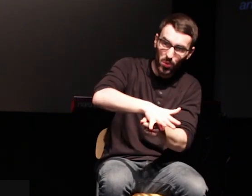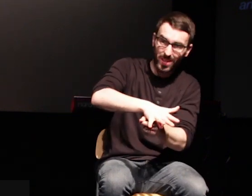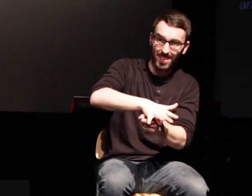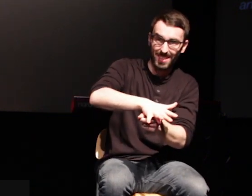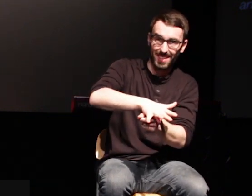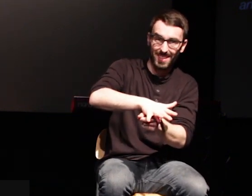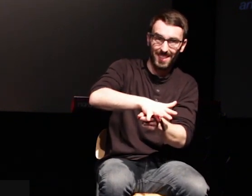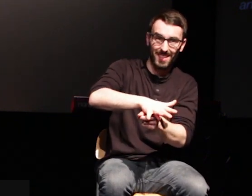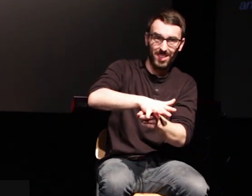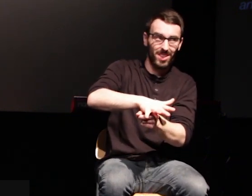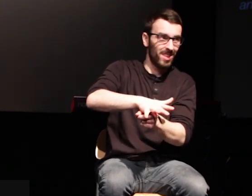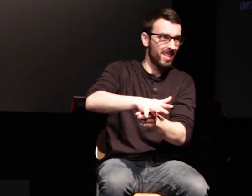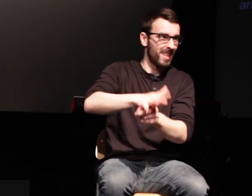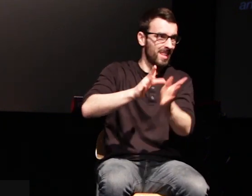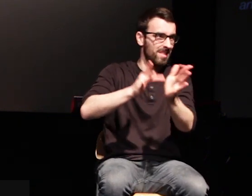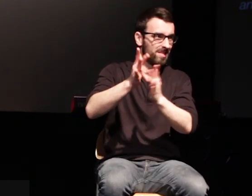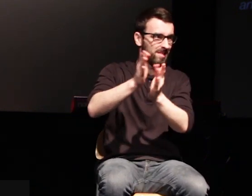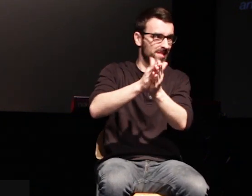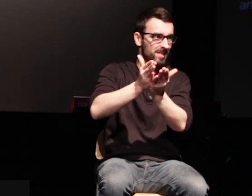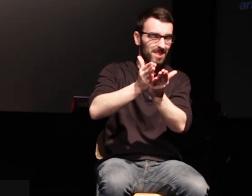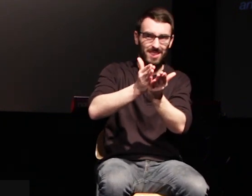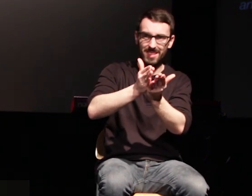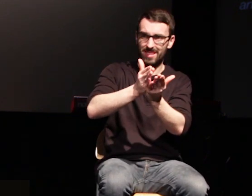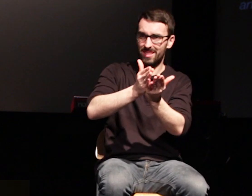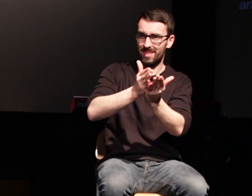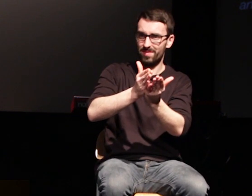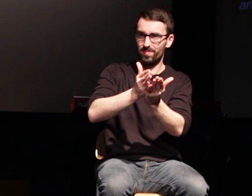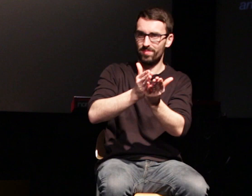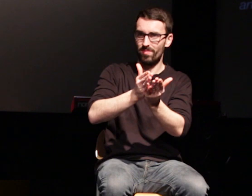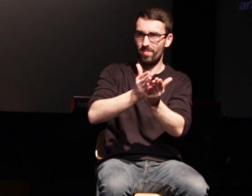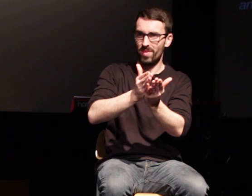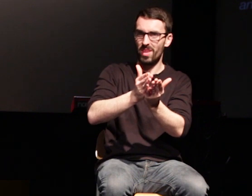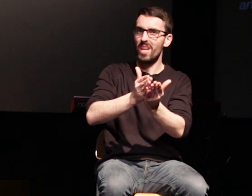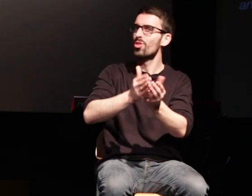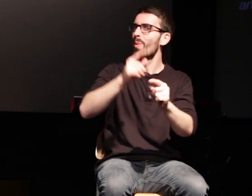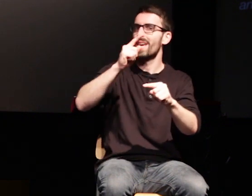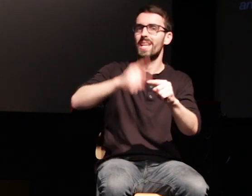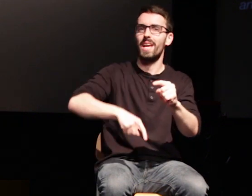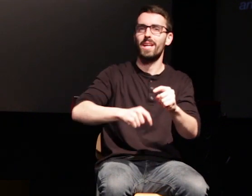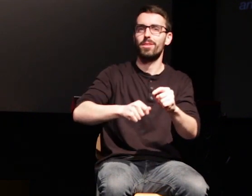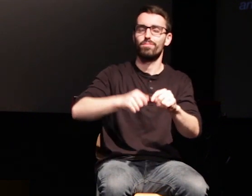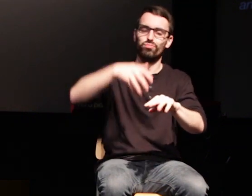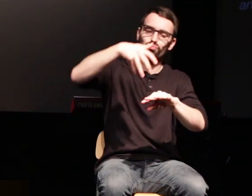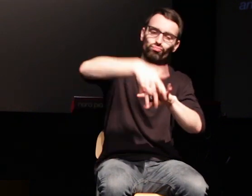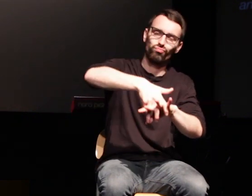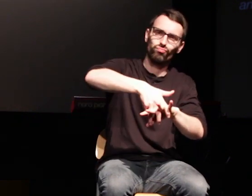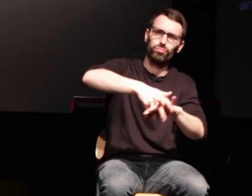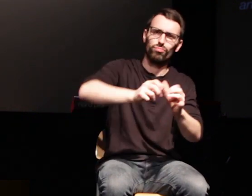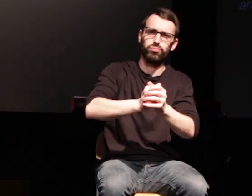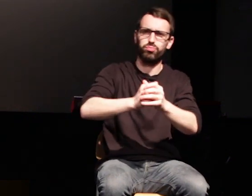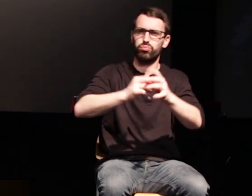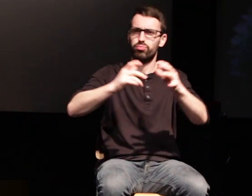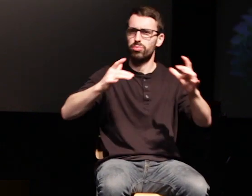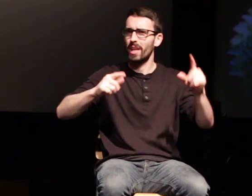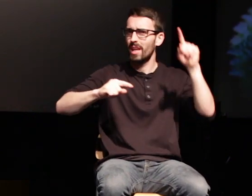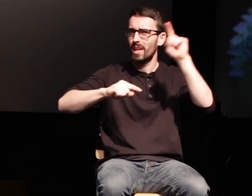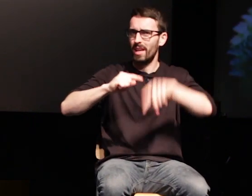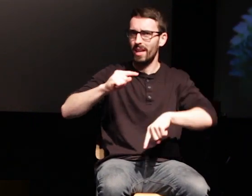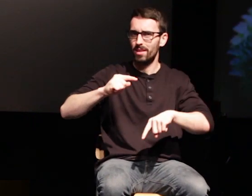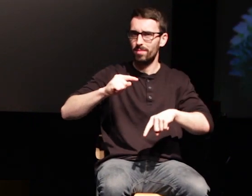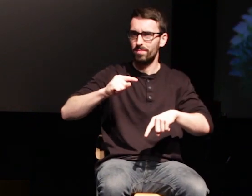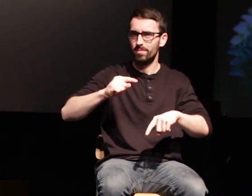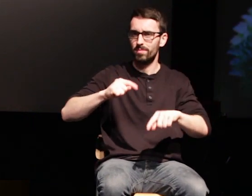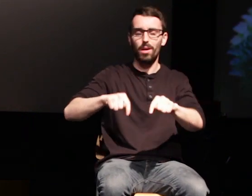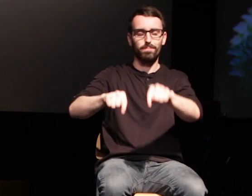They choke the word, making it unfruitful. Can I just say this as someone